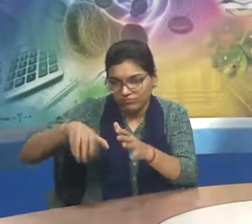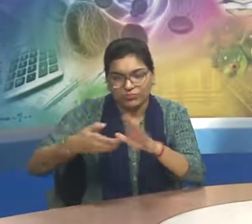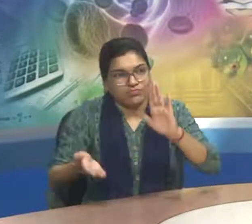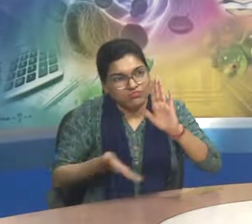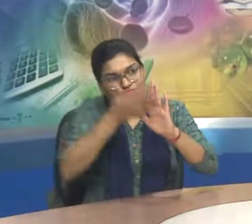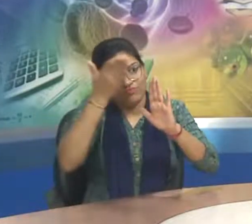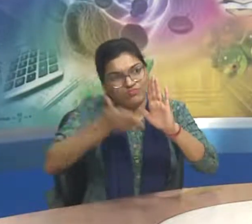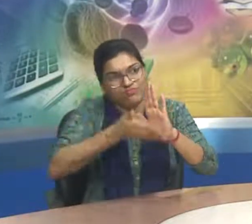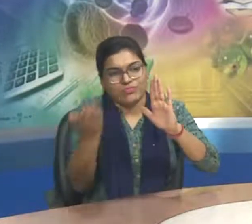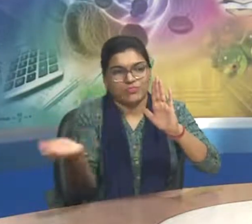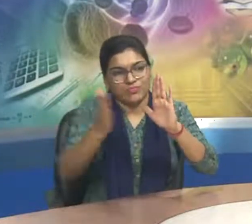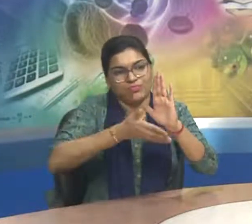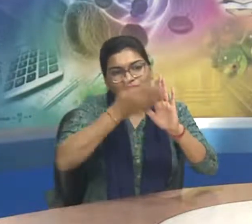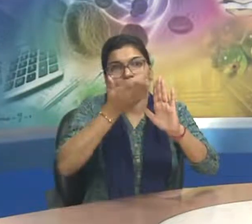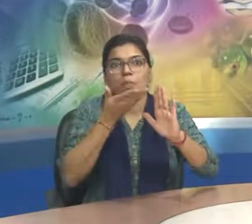construction work.